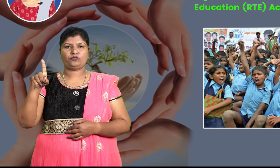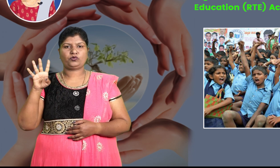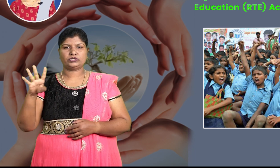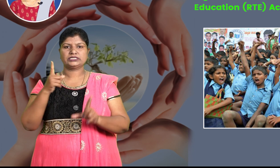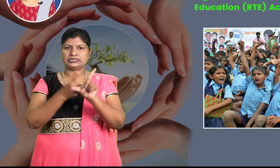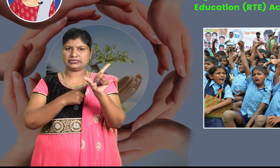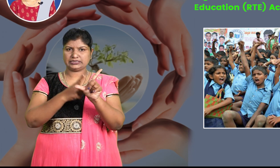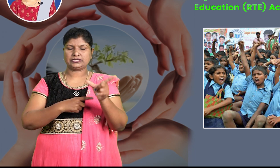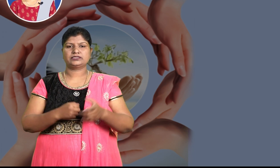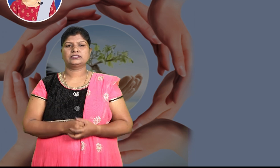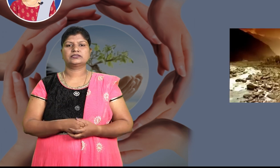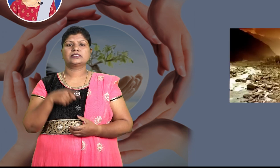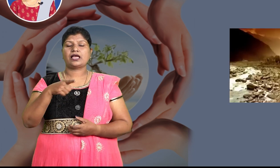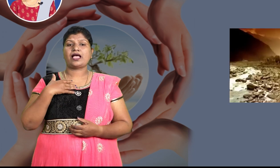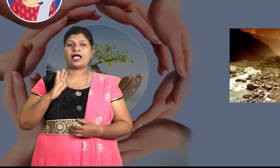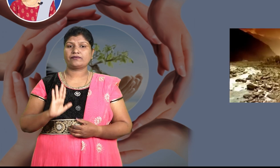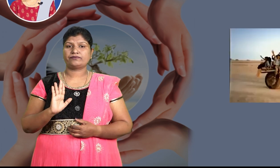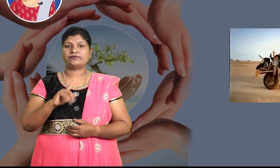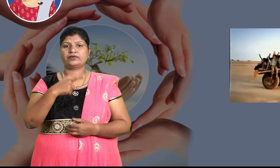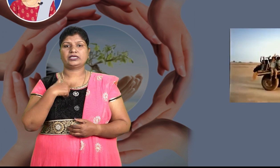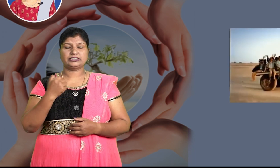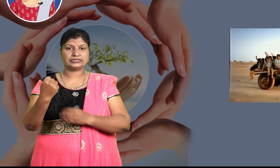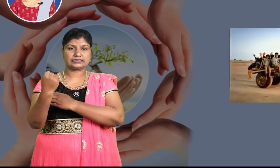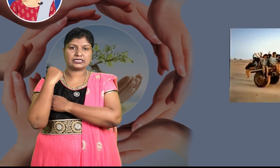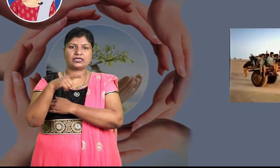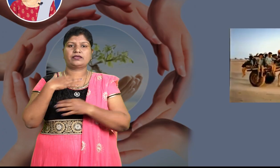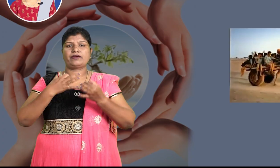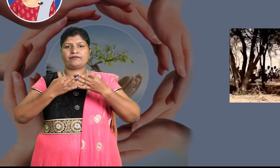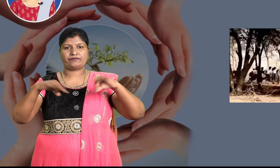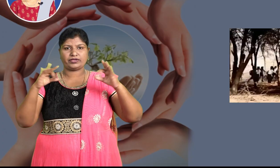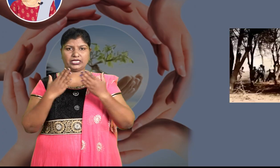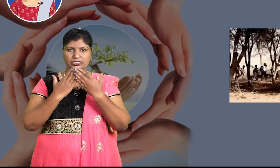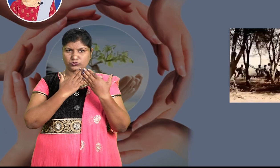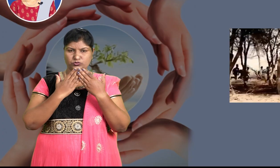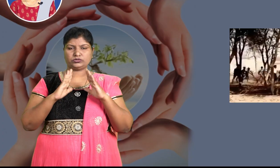years have the right to free education.